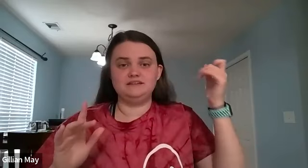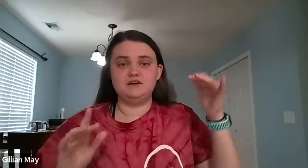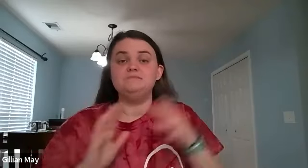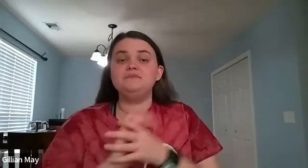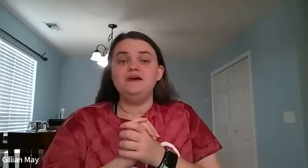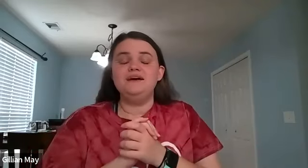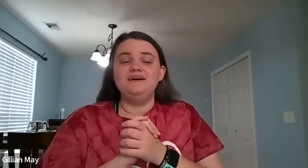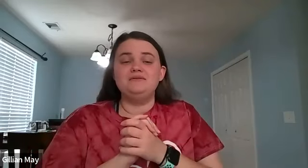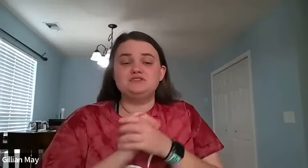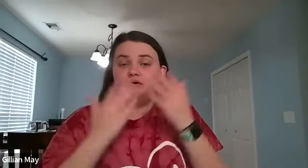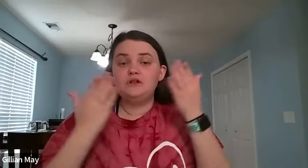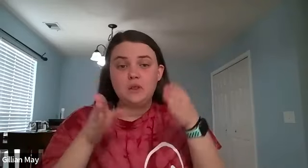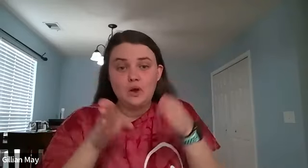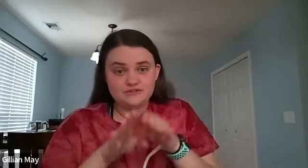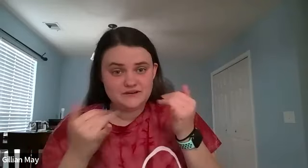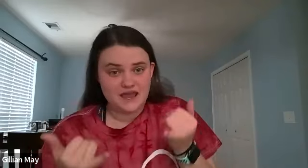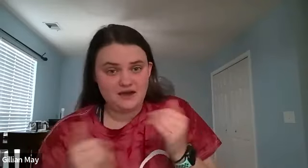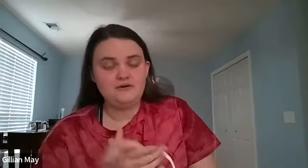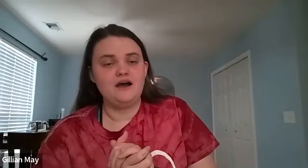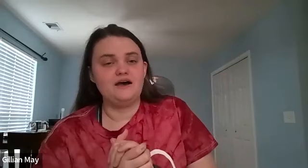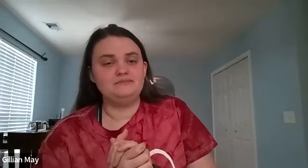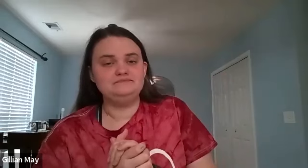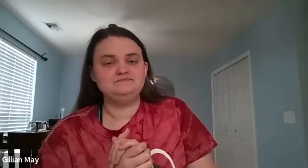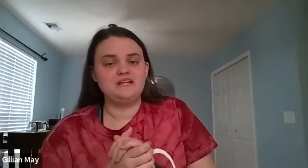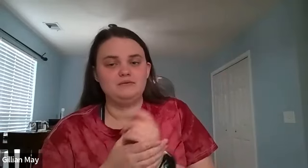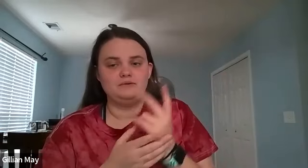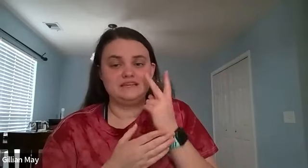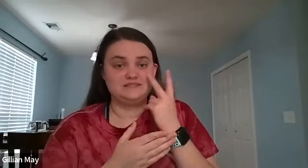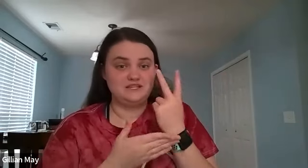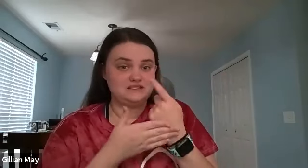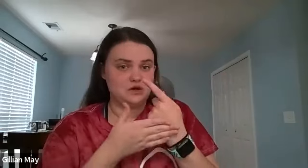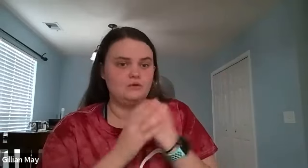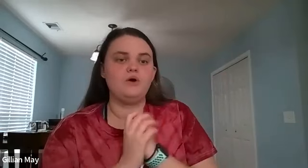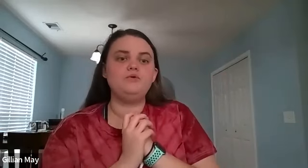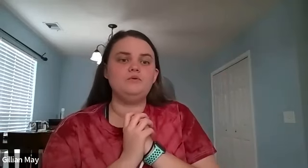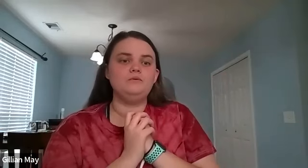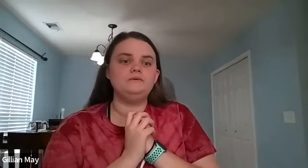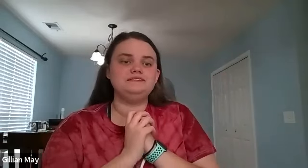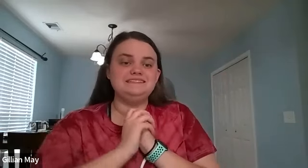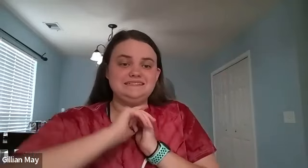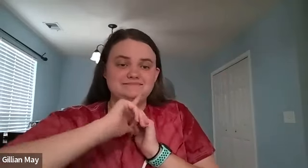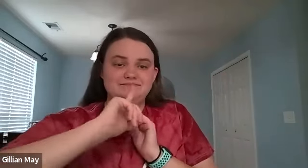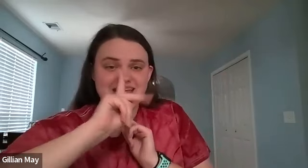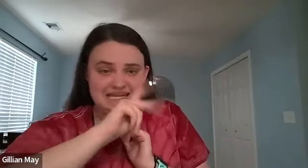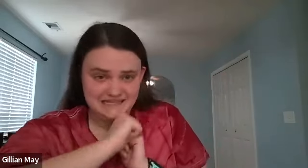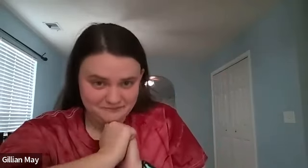Sorry. So we'll close for now. I'll see you guys all. Oh, Miss Katie.